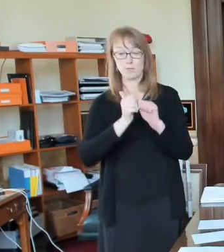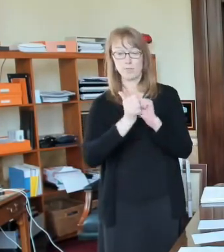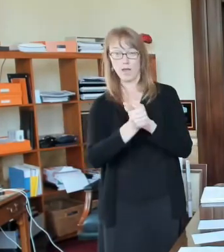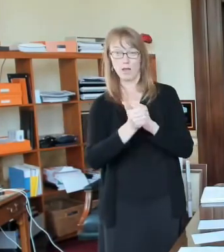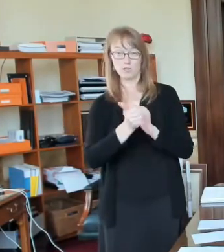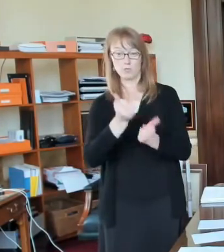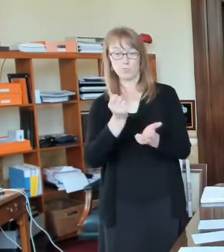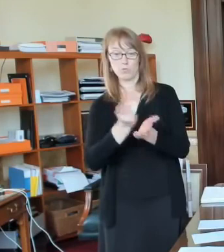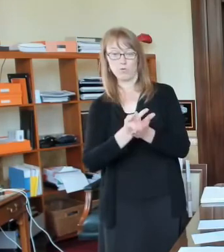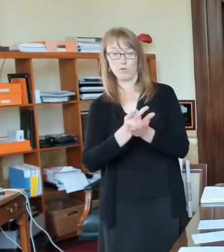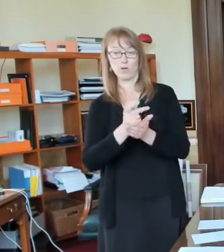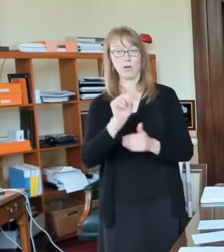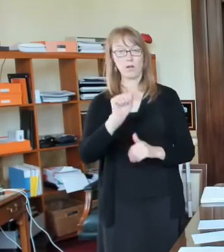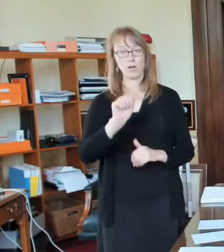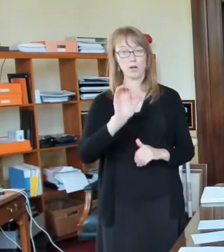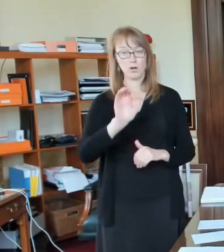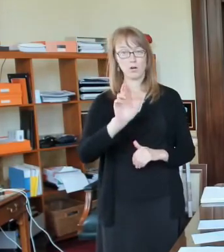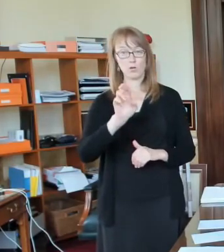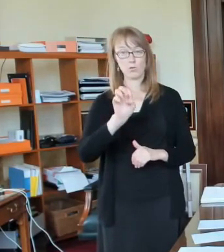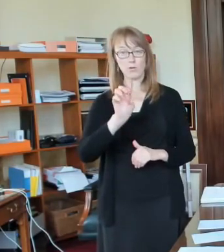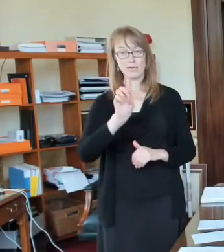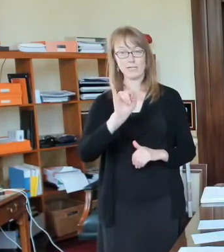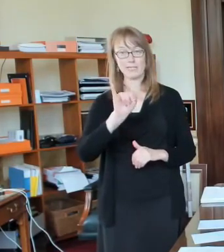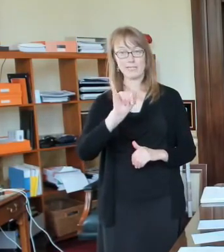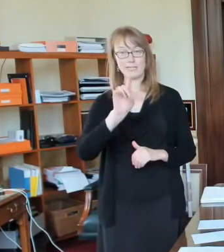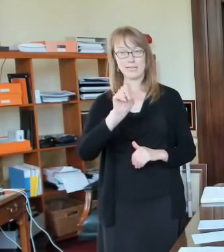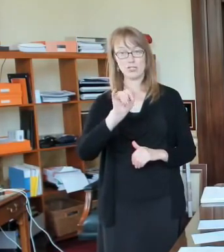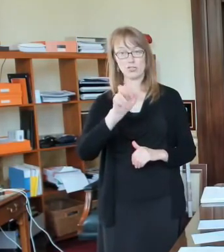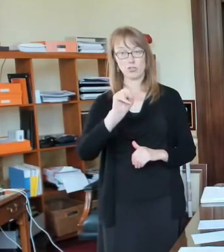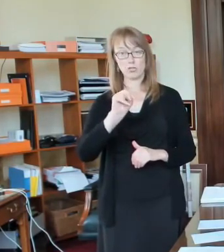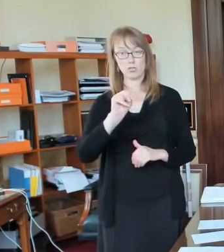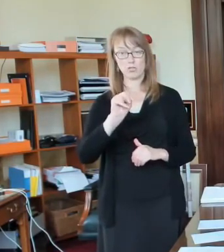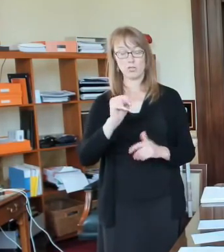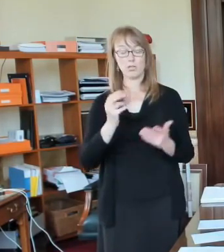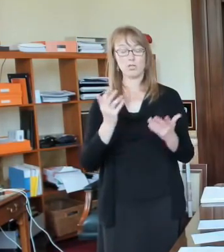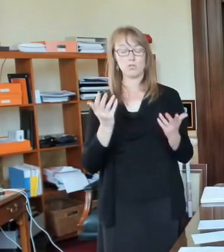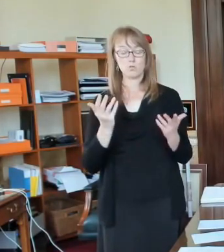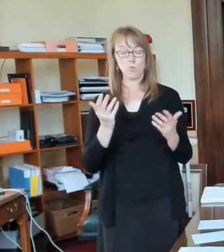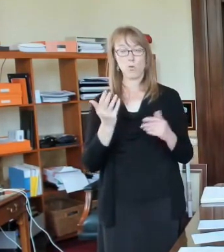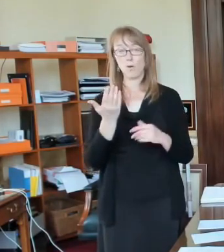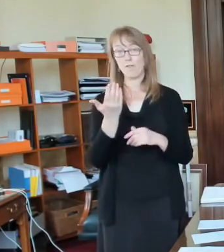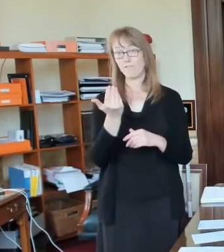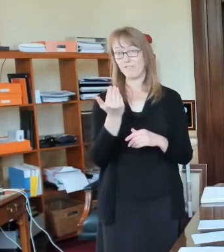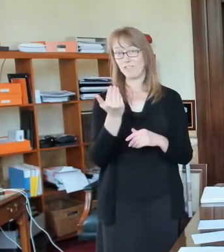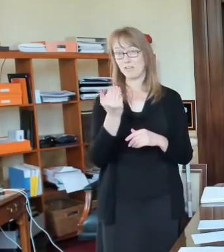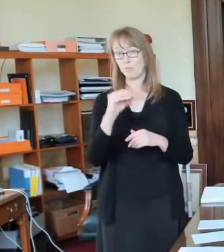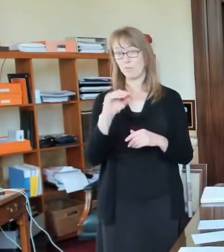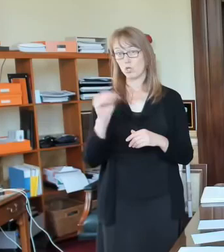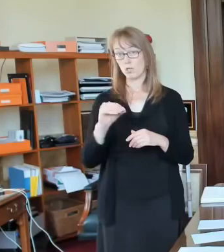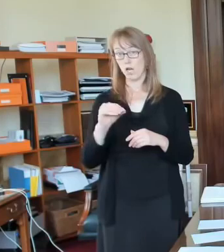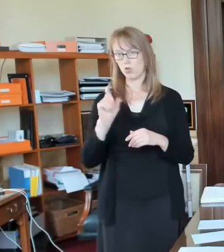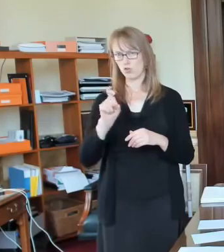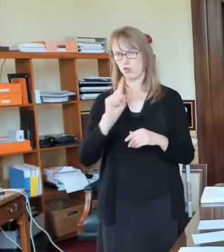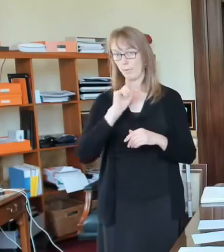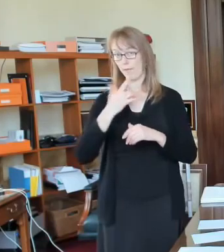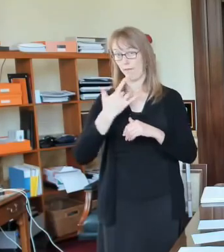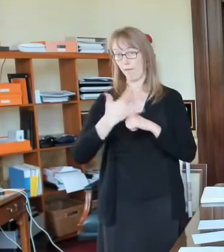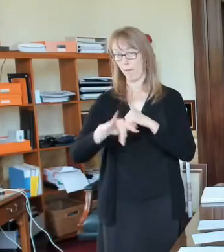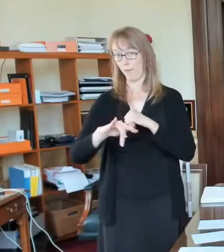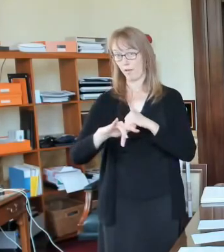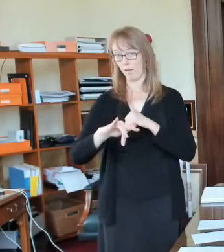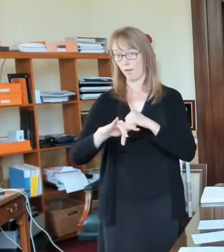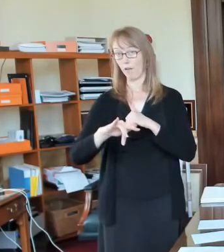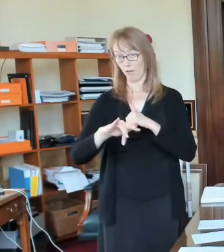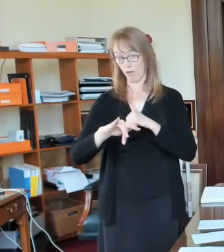least a 15% vacancy rate. In other words, 15% of the beds are supposed to be empty. And